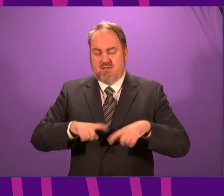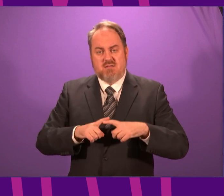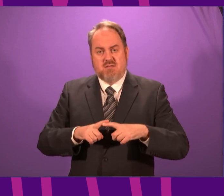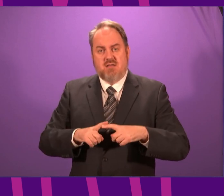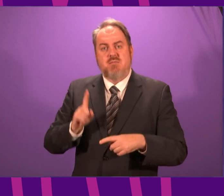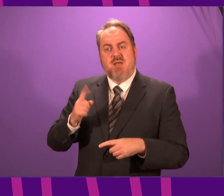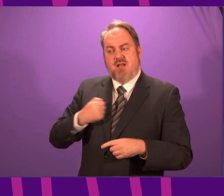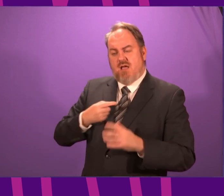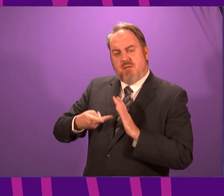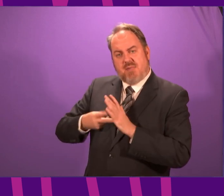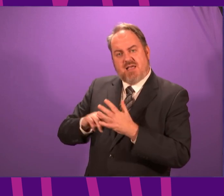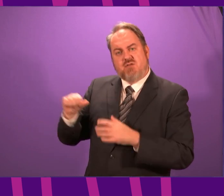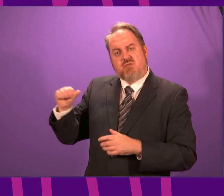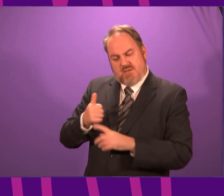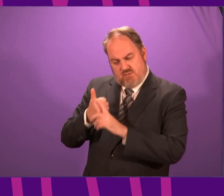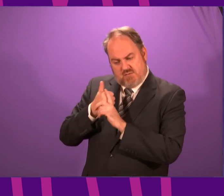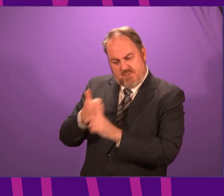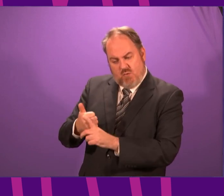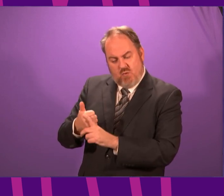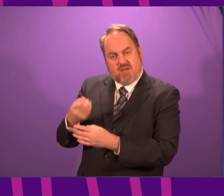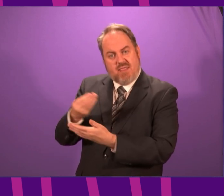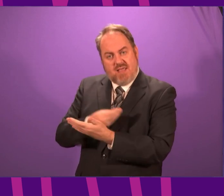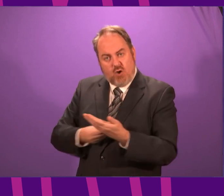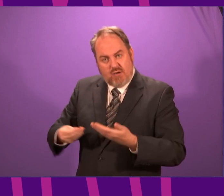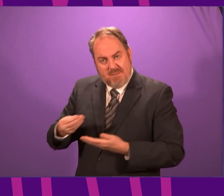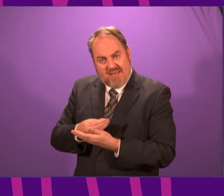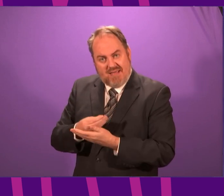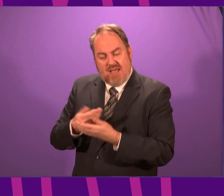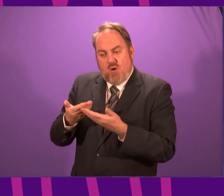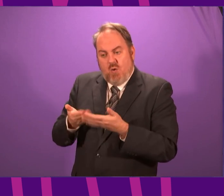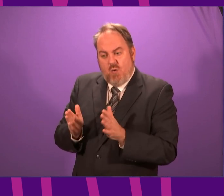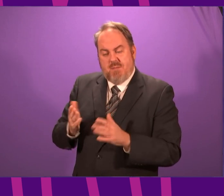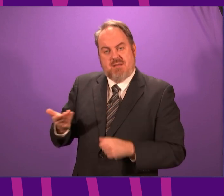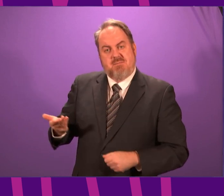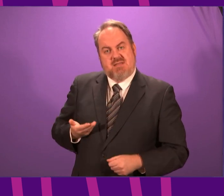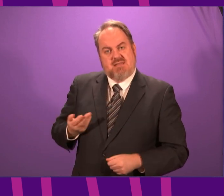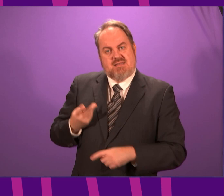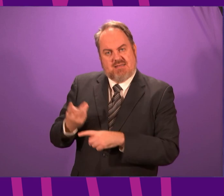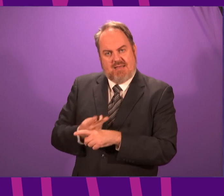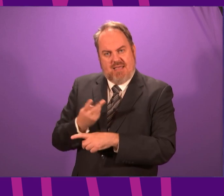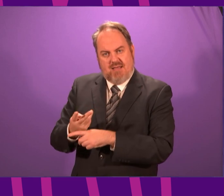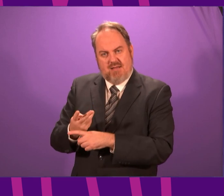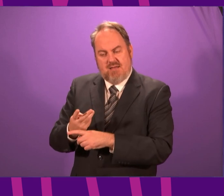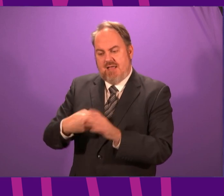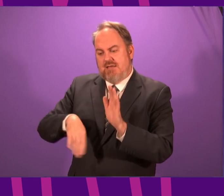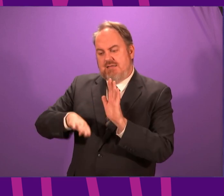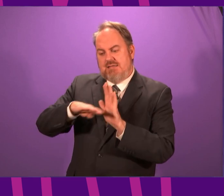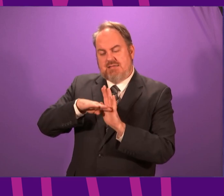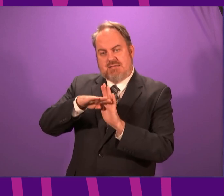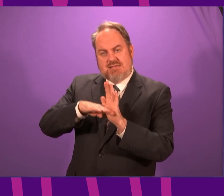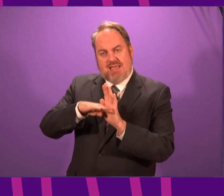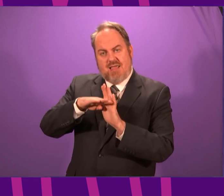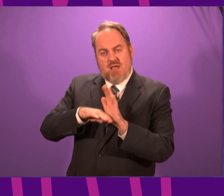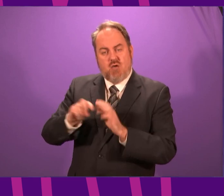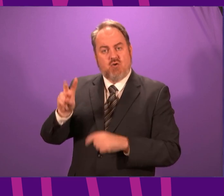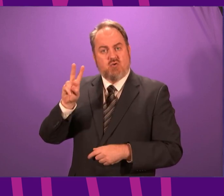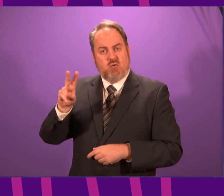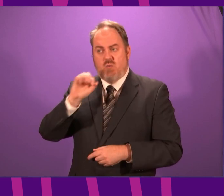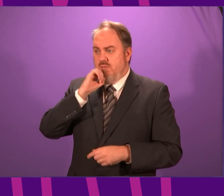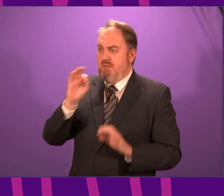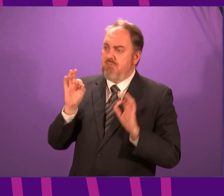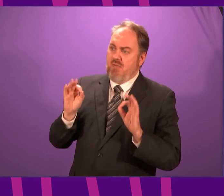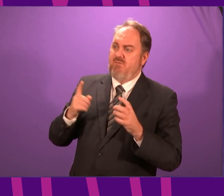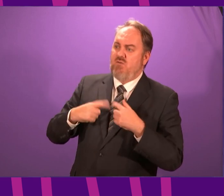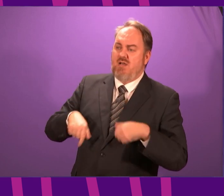economy reopen under the appropriate measures, and certainly tier two would be ideal. And I know,